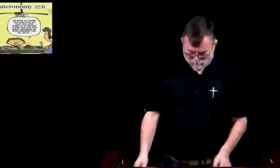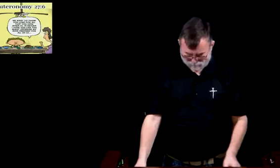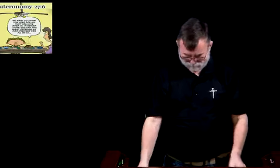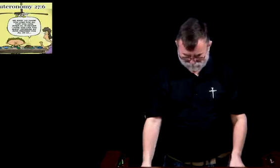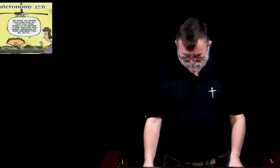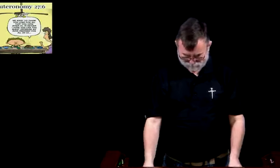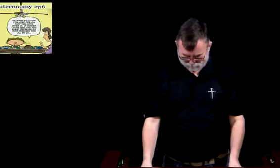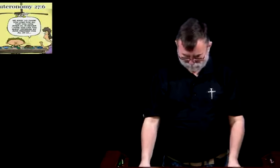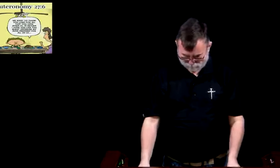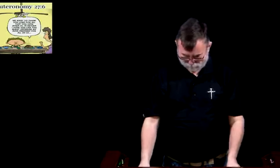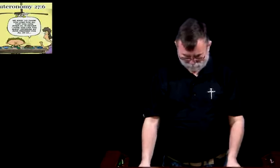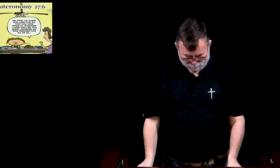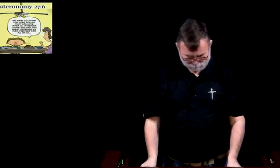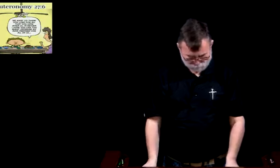was a good one.